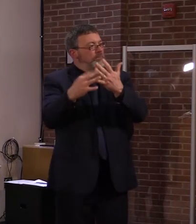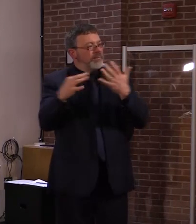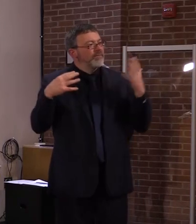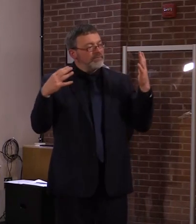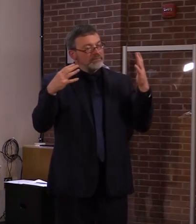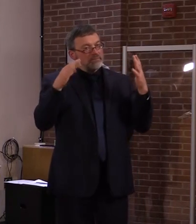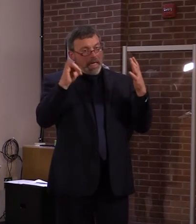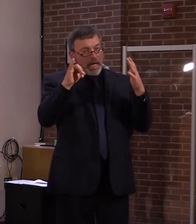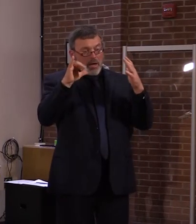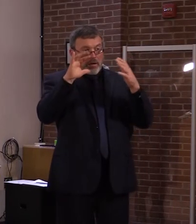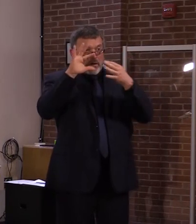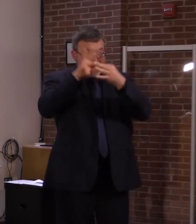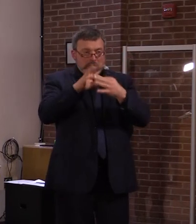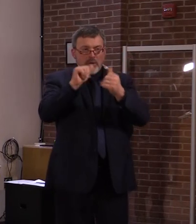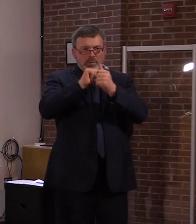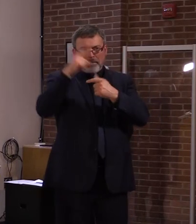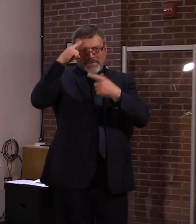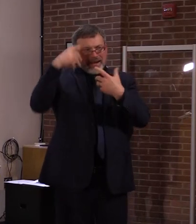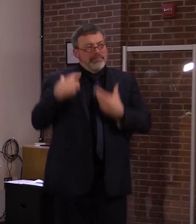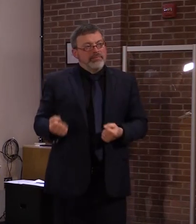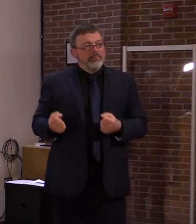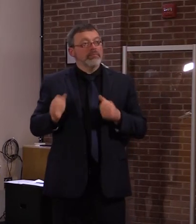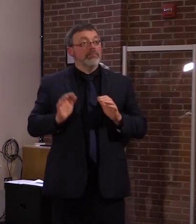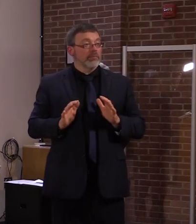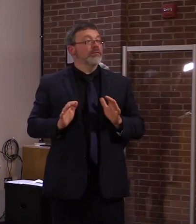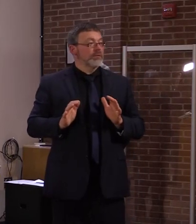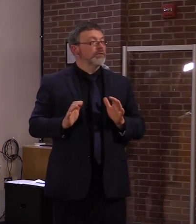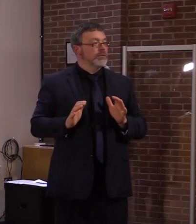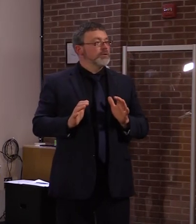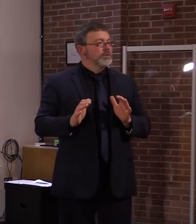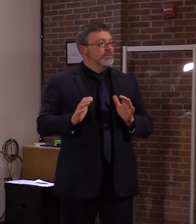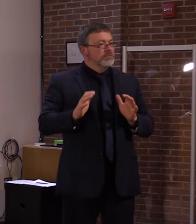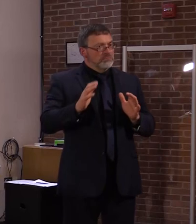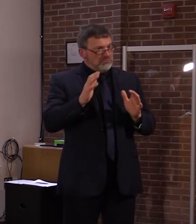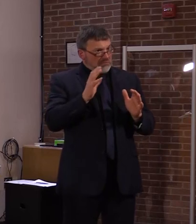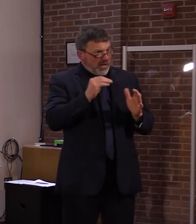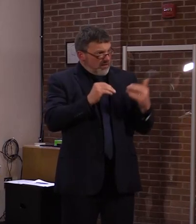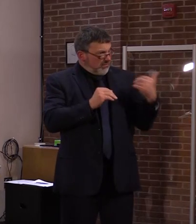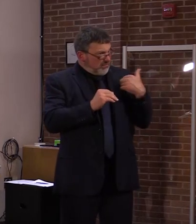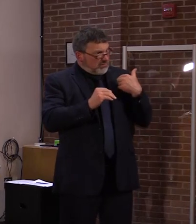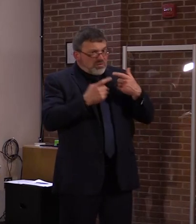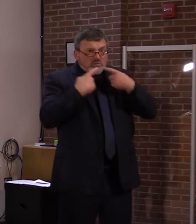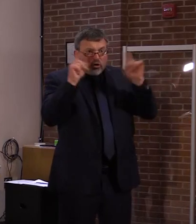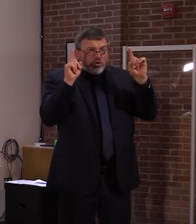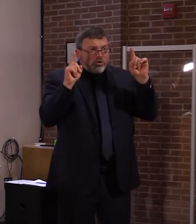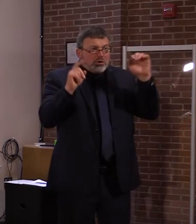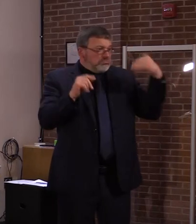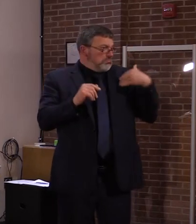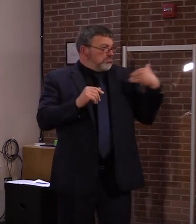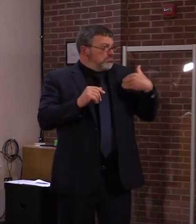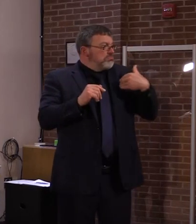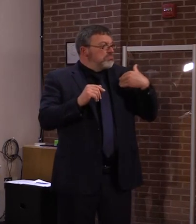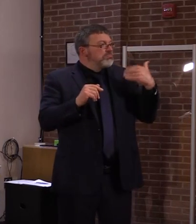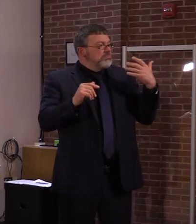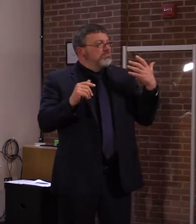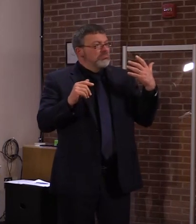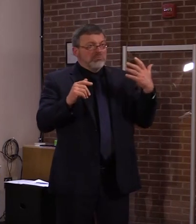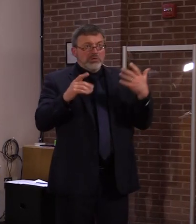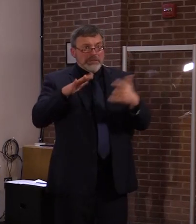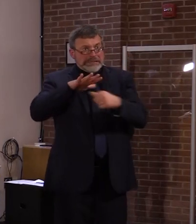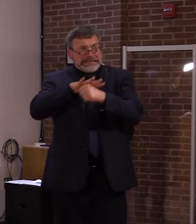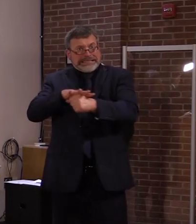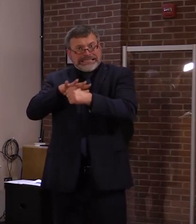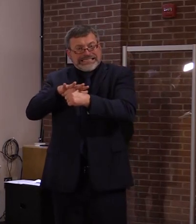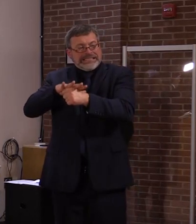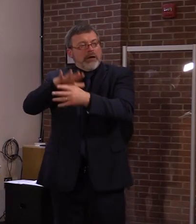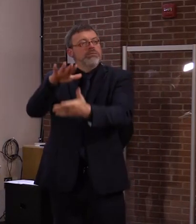and we were successful in doing that, so that relieves some pressure there. So we're just looking for different